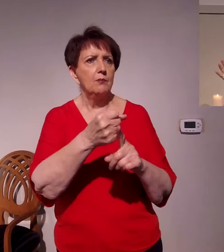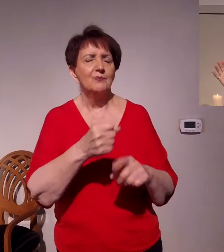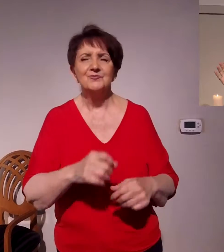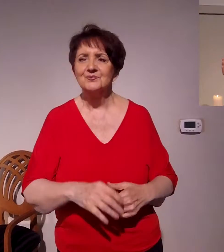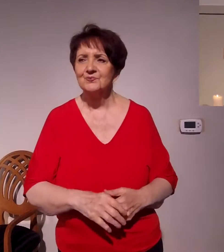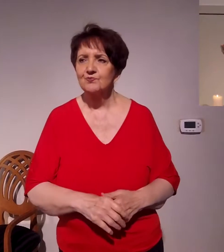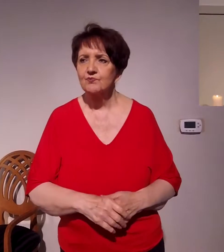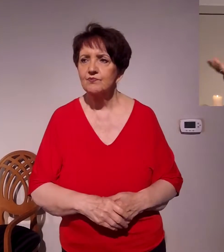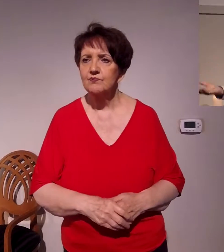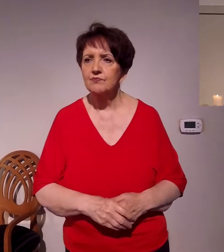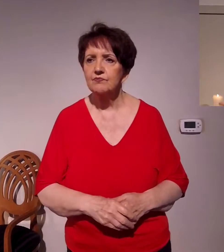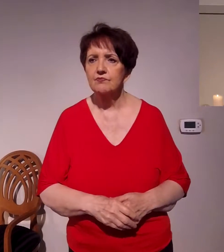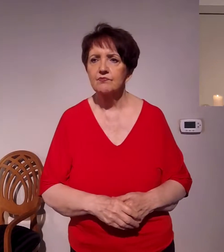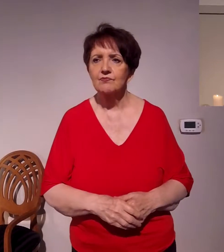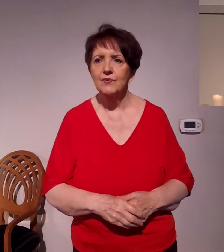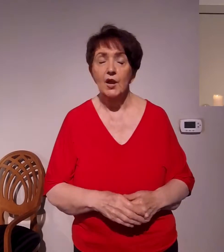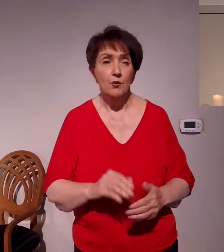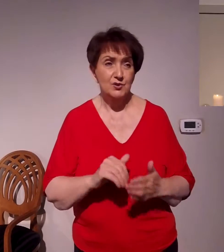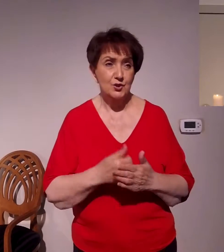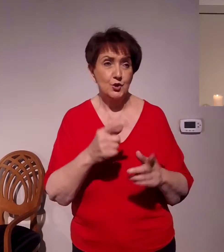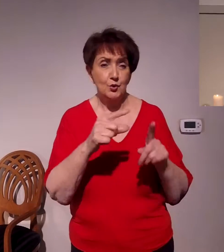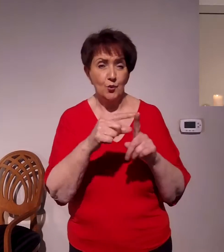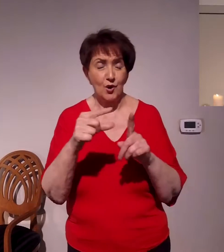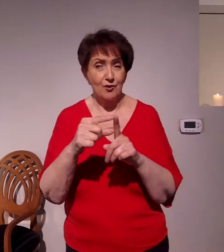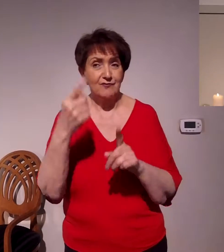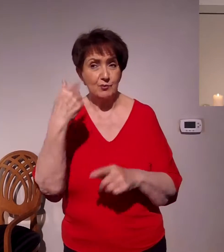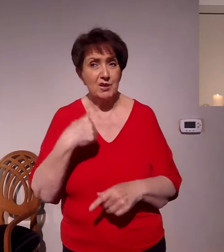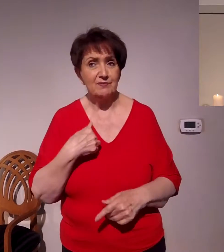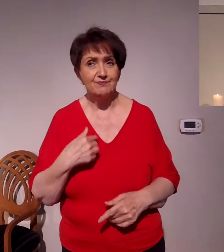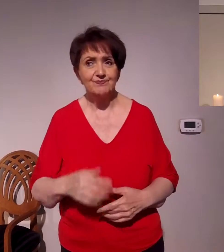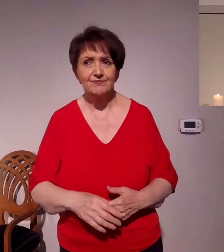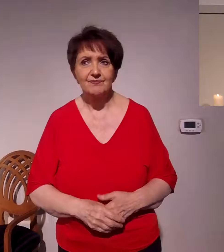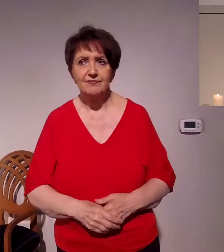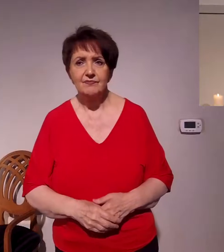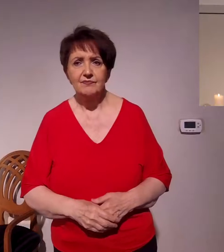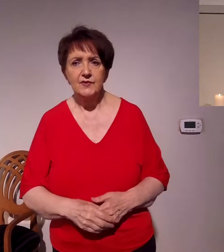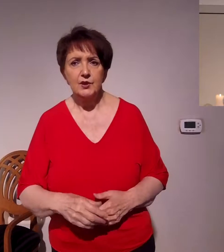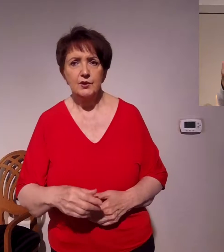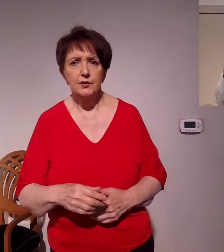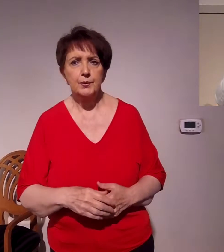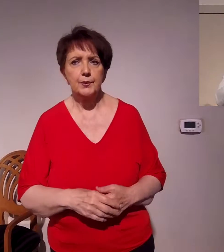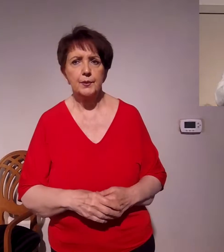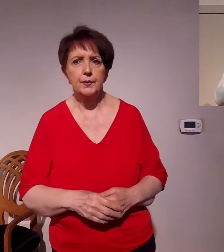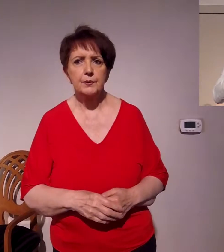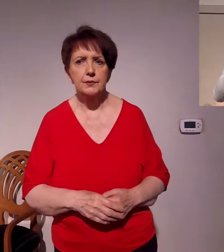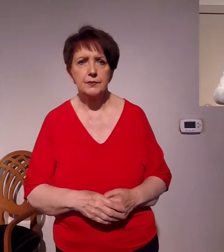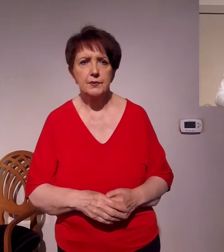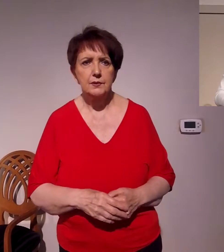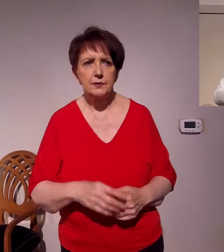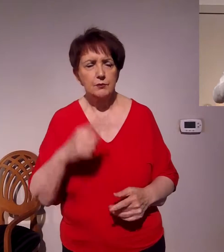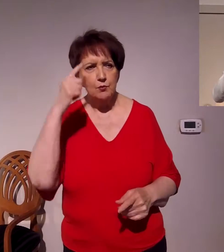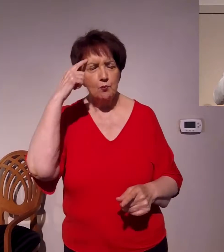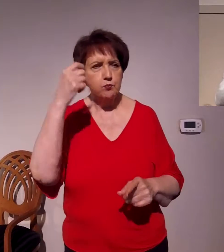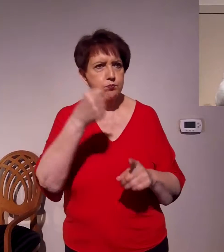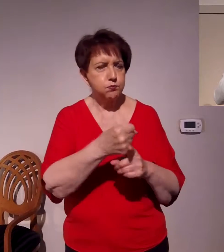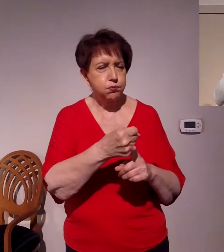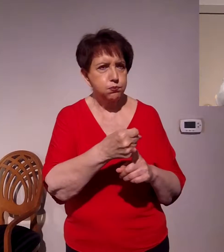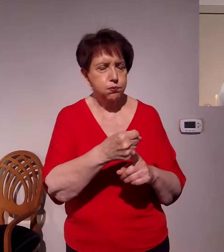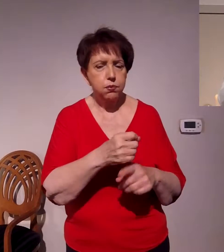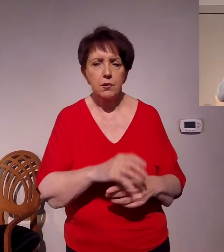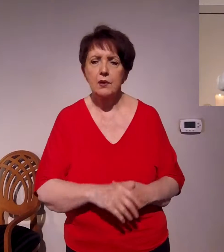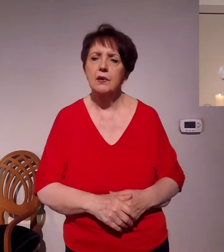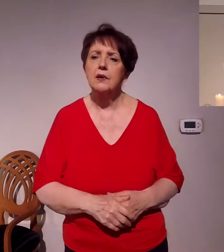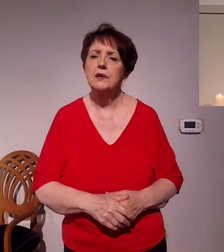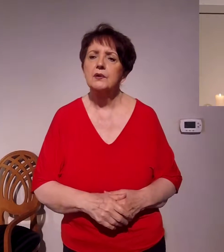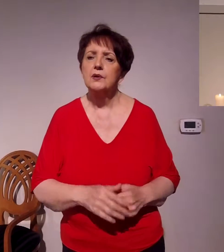But, you know, it was a new word for me. You can grok something because what Jesus brought was